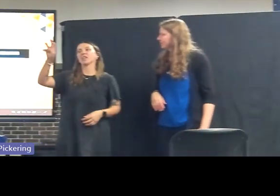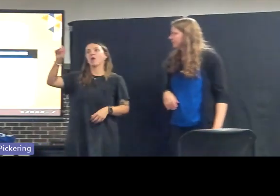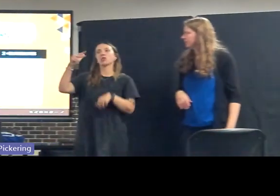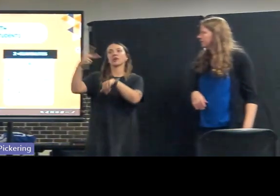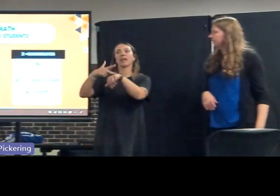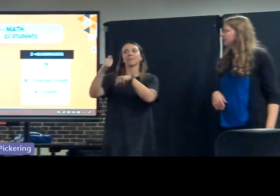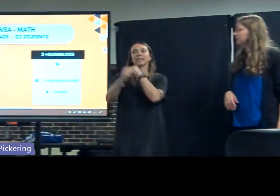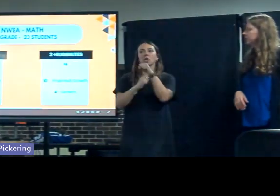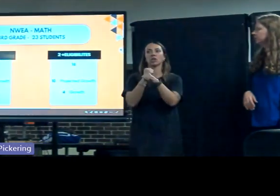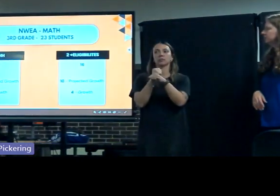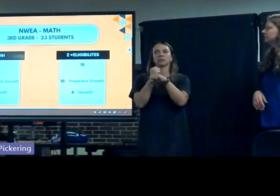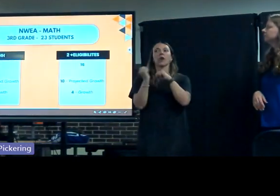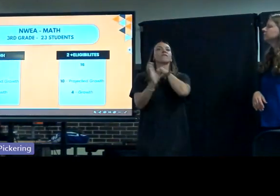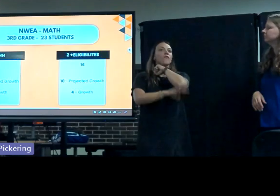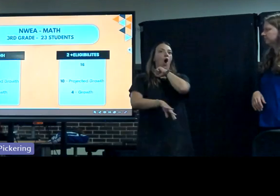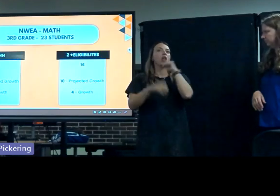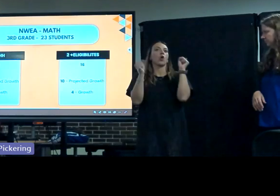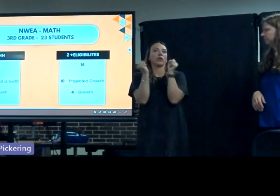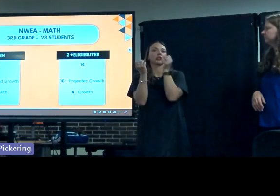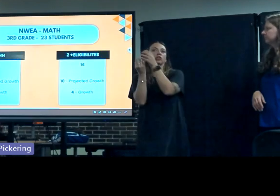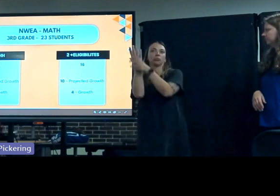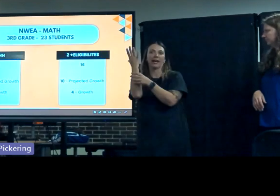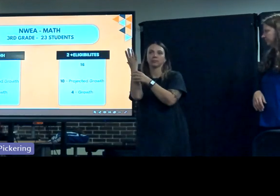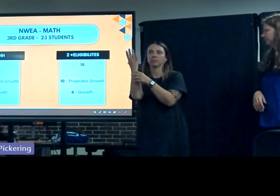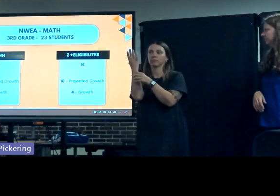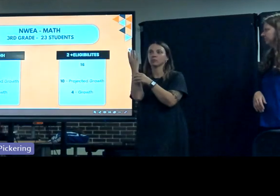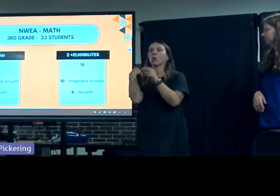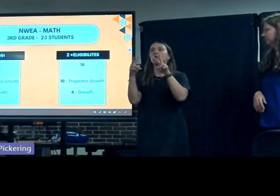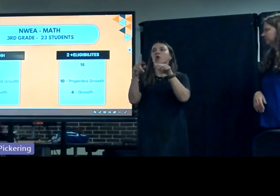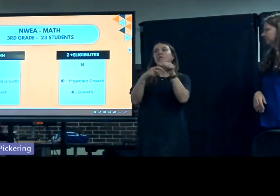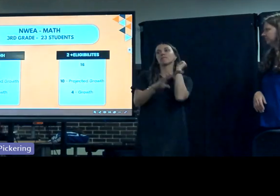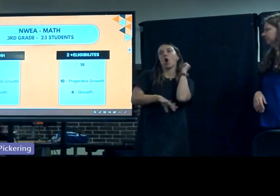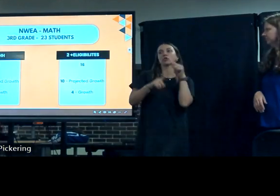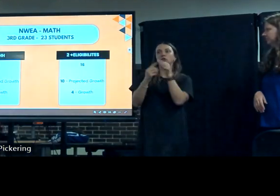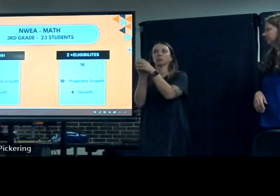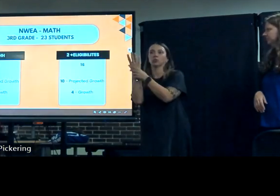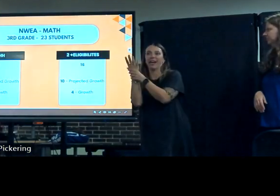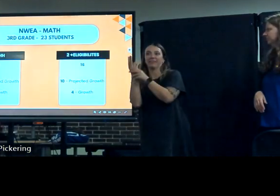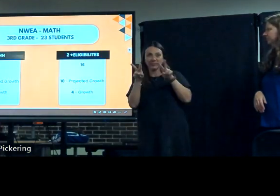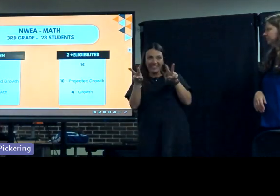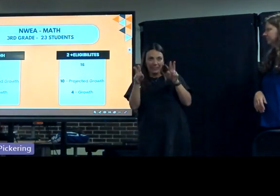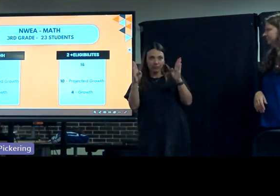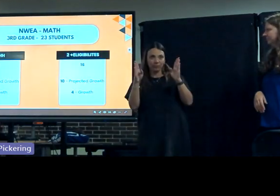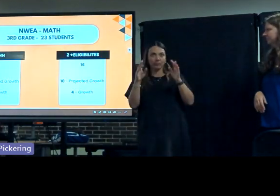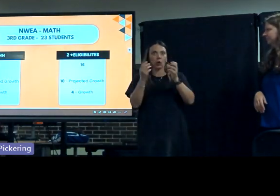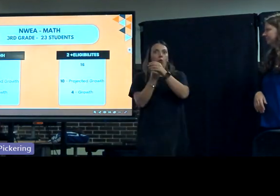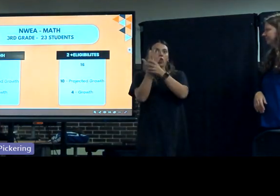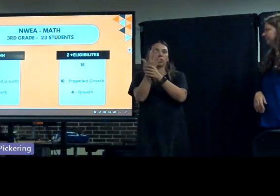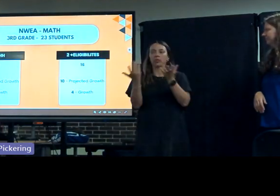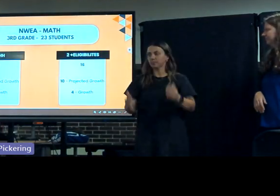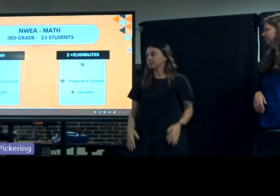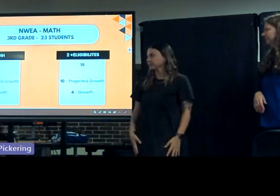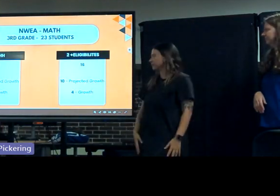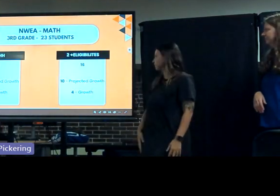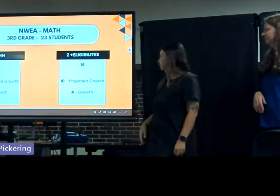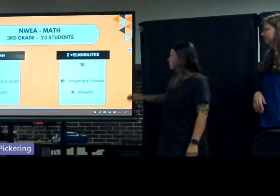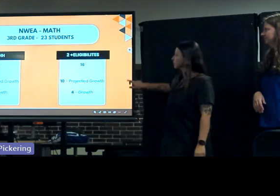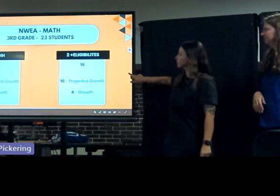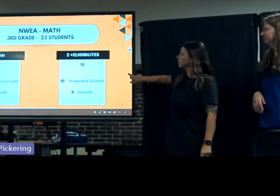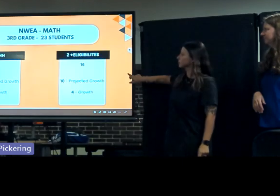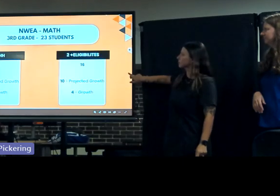I also want to add that we provide this assessment 3 times a year, fall, winter, and spring. So we are going to look